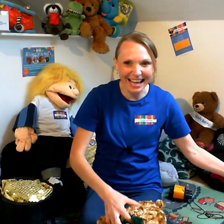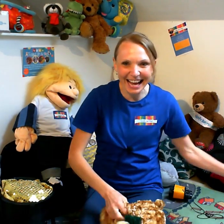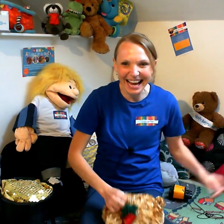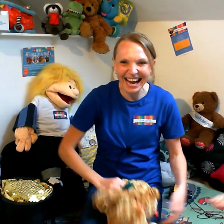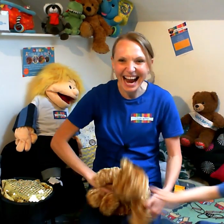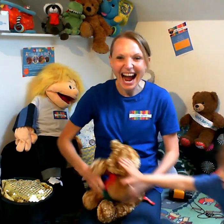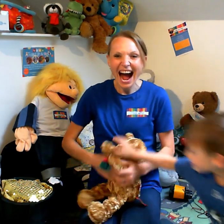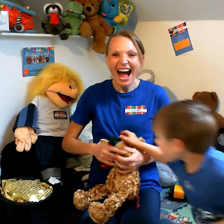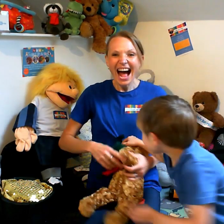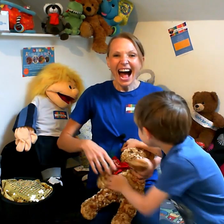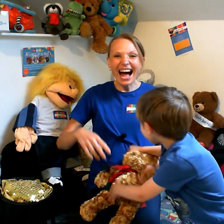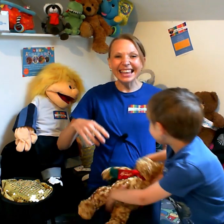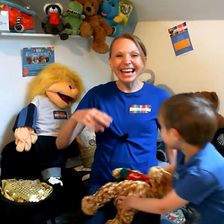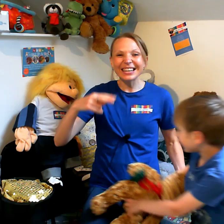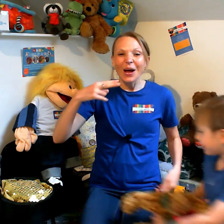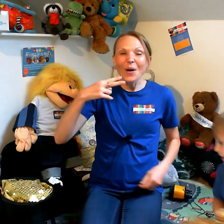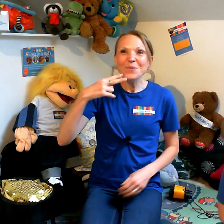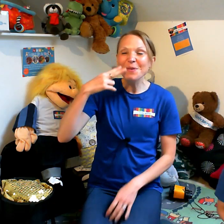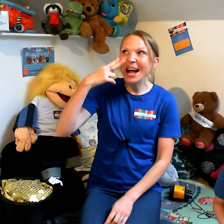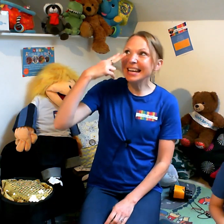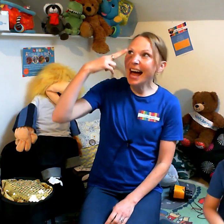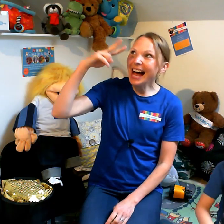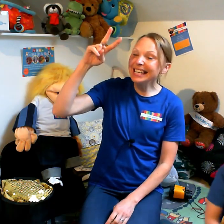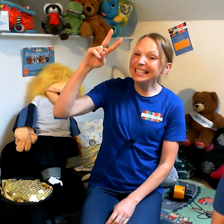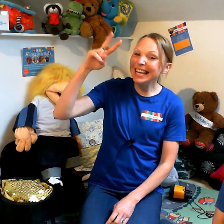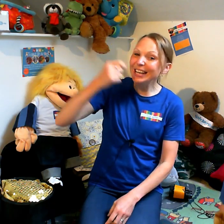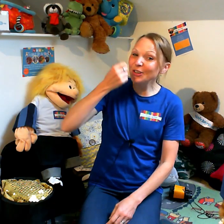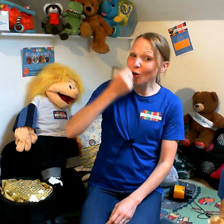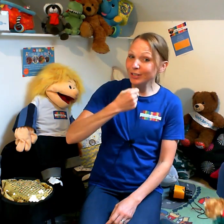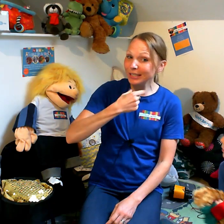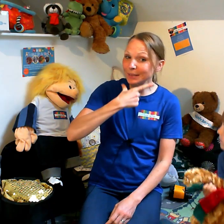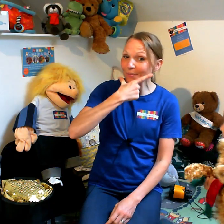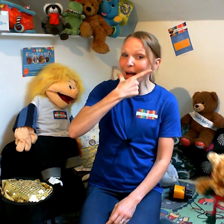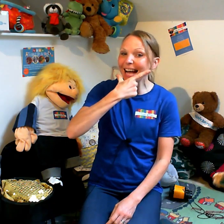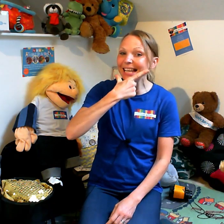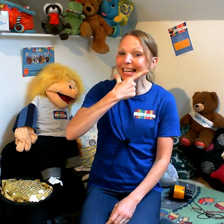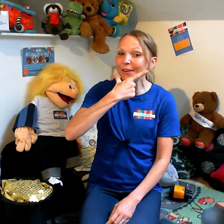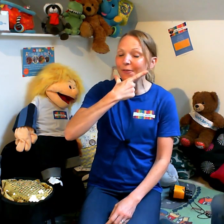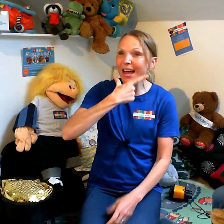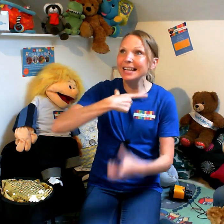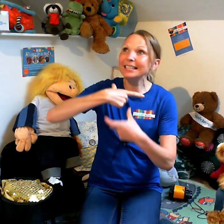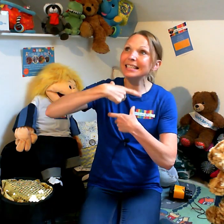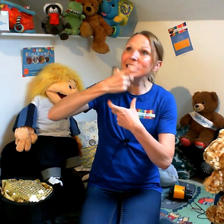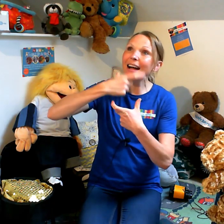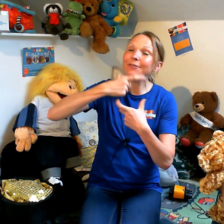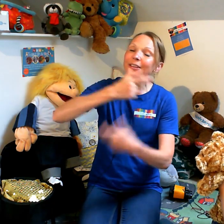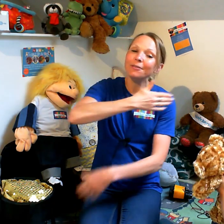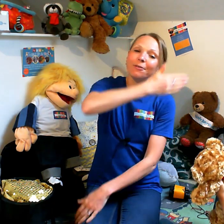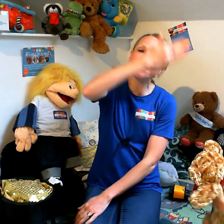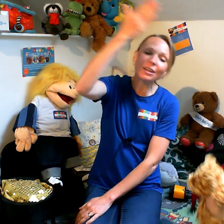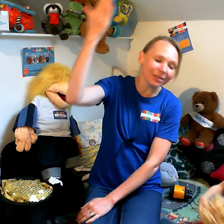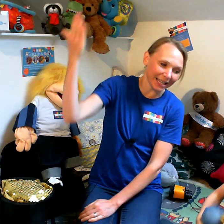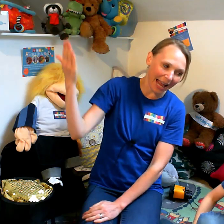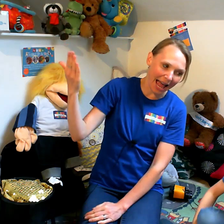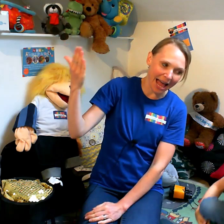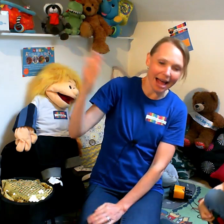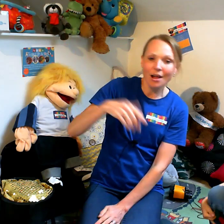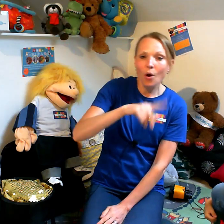there. And then when I see your smiling face, laughter fills the air.